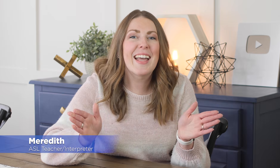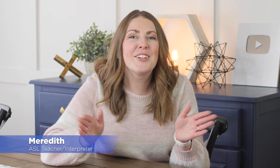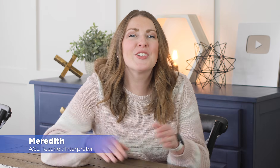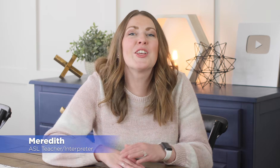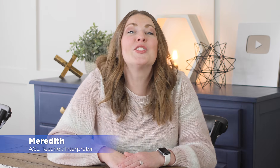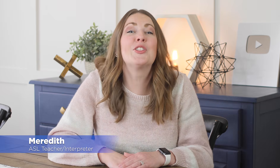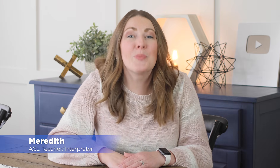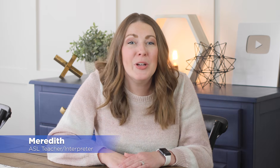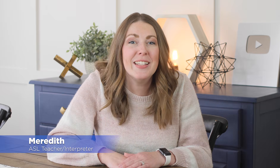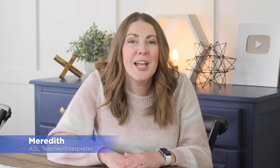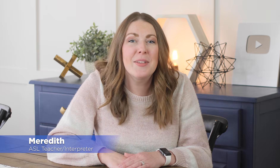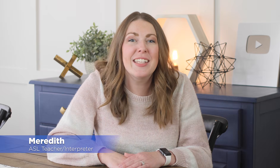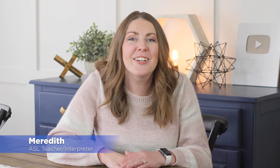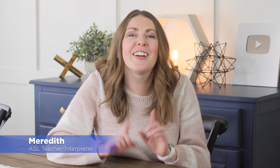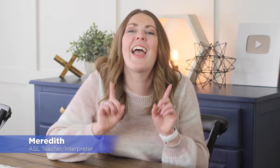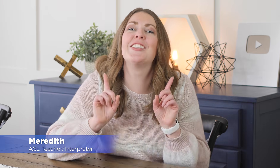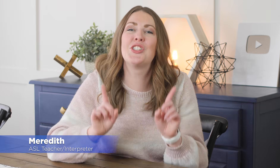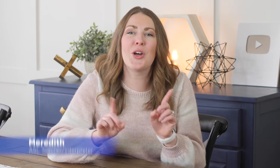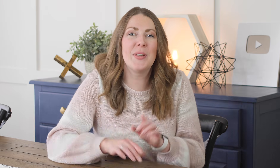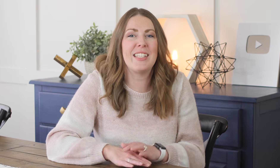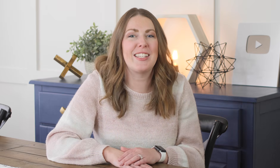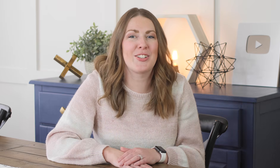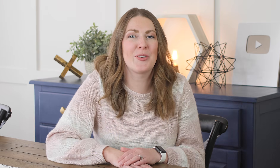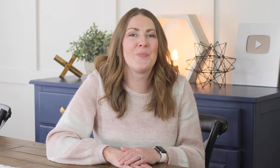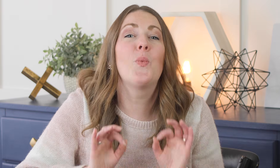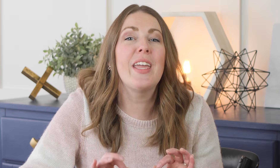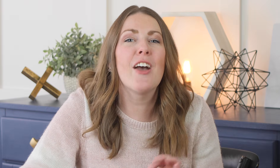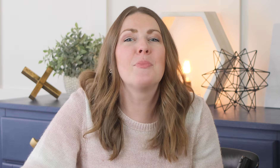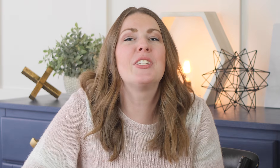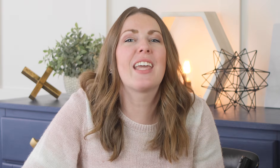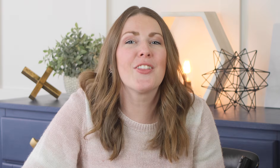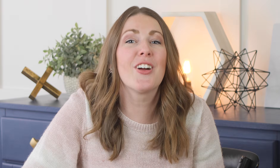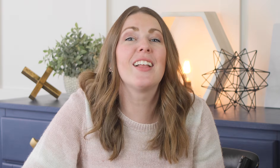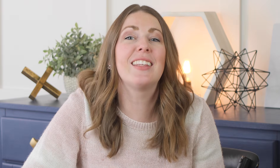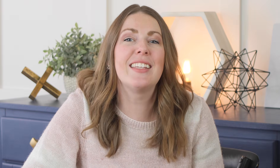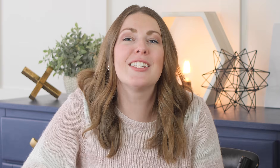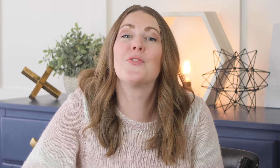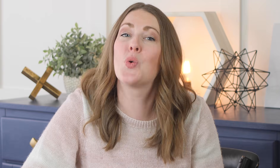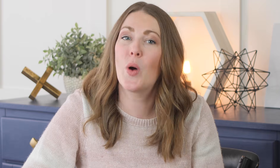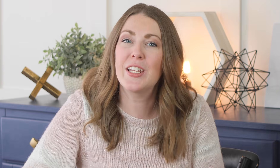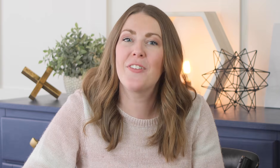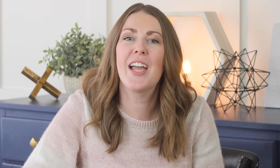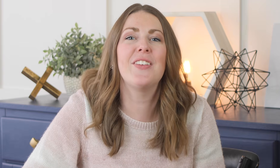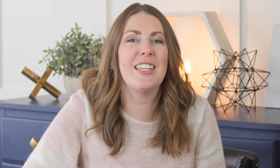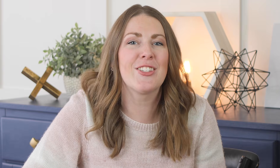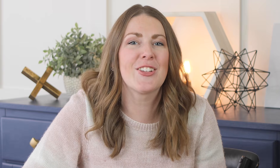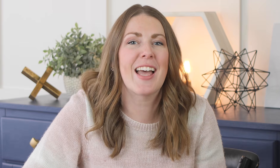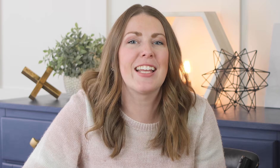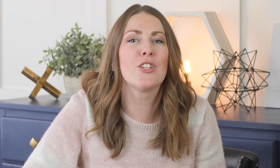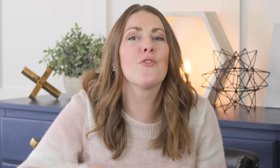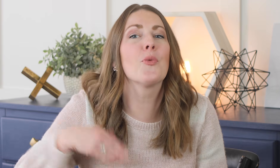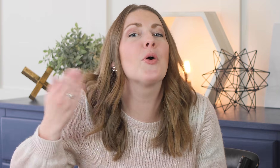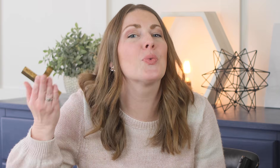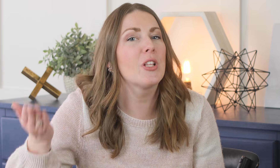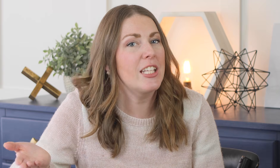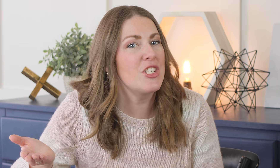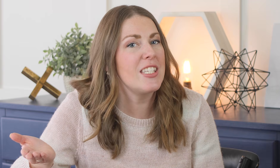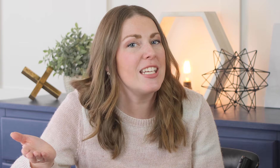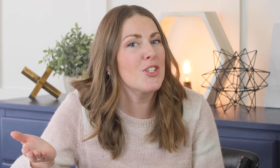signers, springtime is here and so is Easter. We have put together a list of 25 Easter signs for both religious Easter